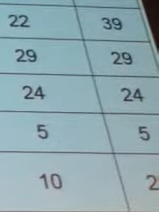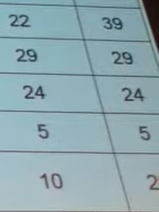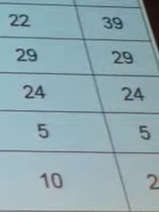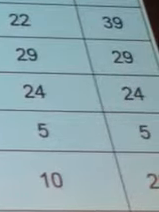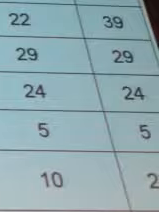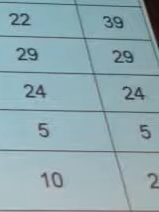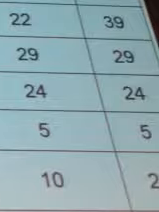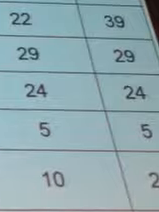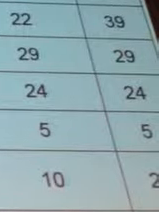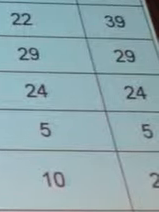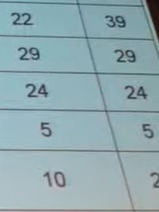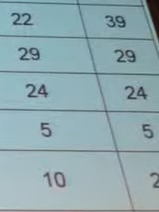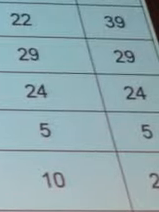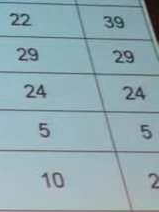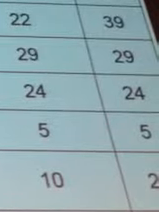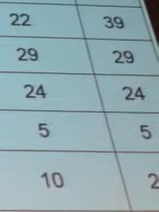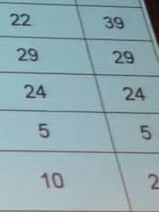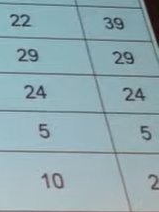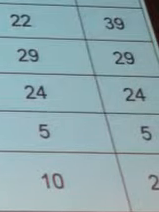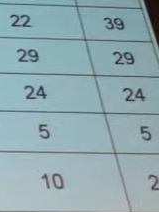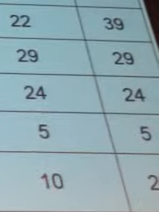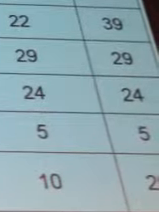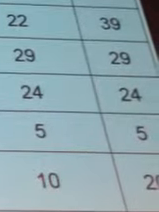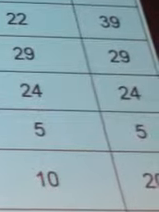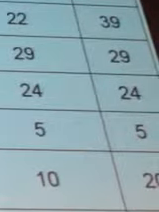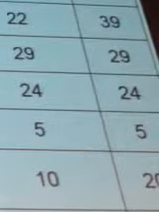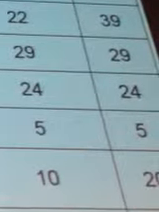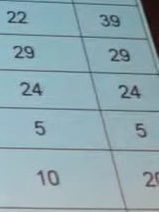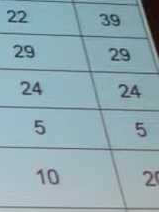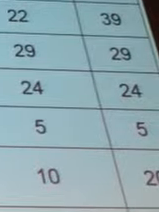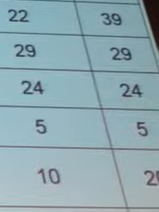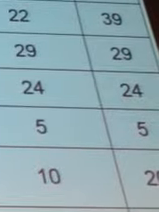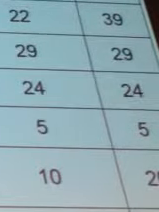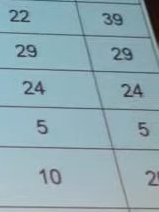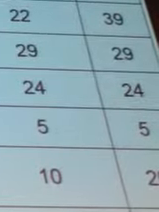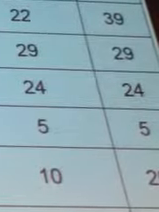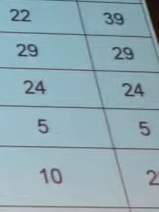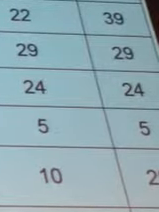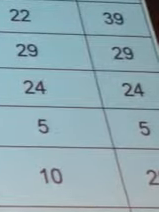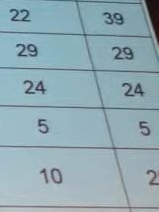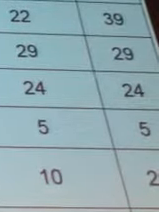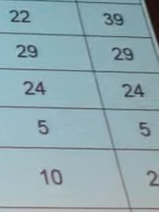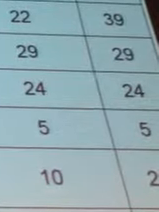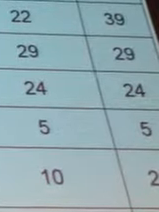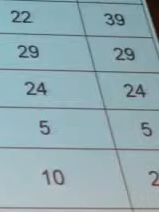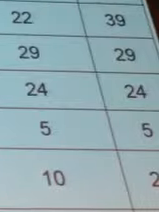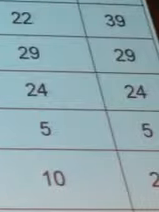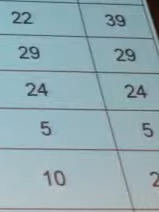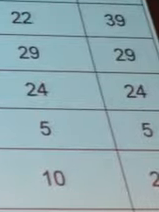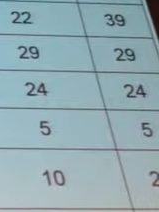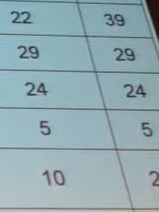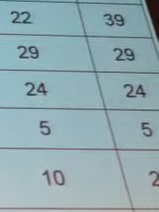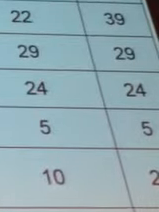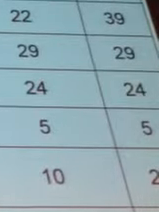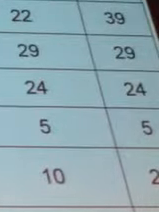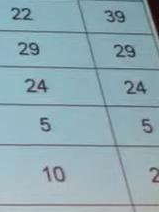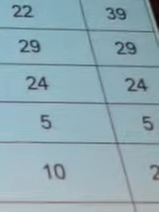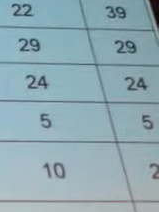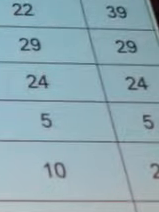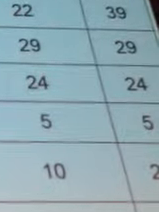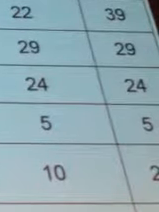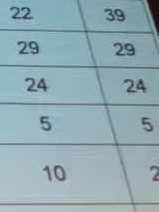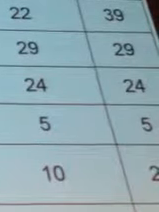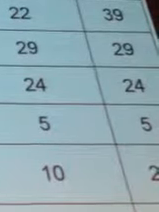open lines on campus and about 30 open non-faculty lines, but we're not going to capture all of those through